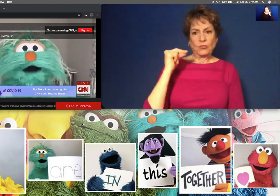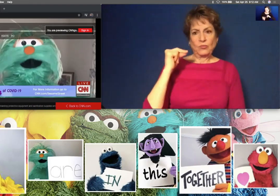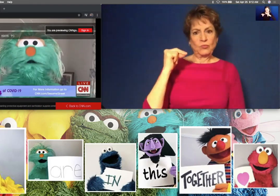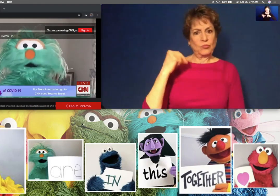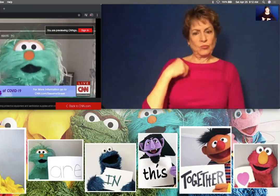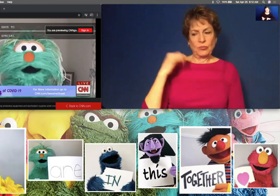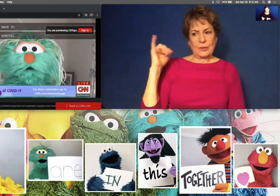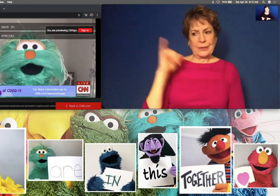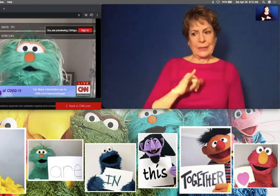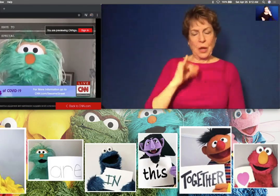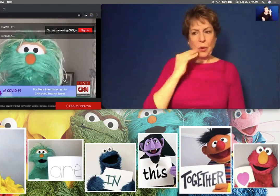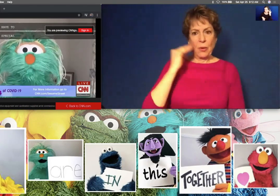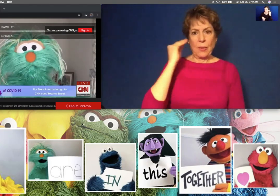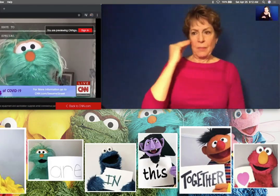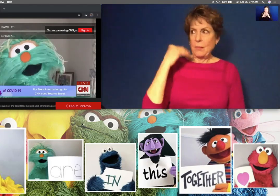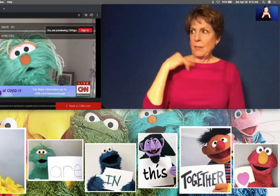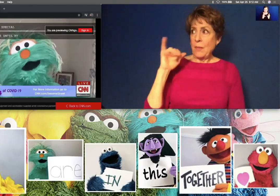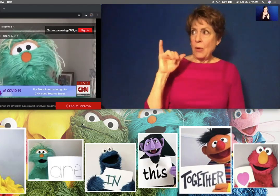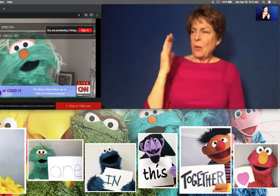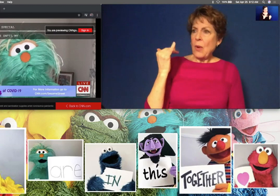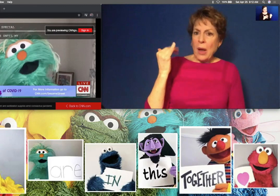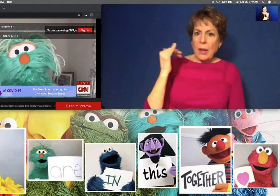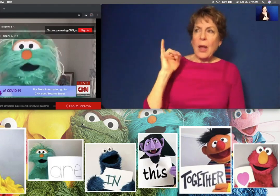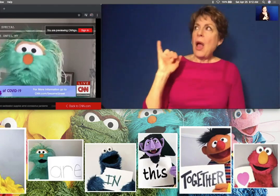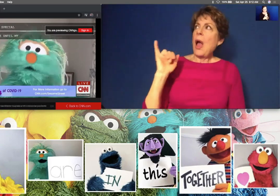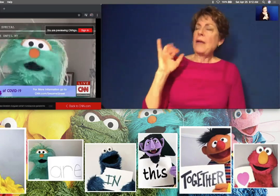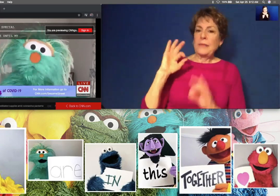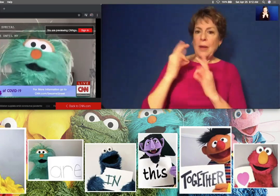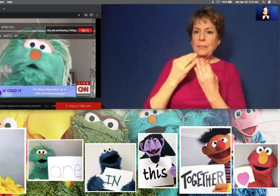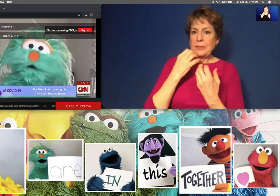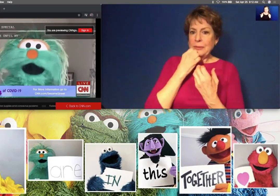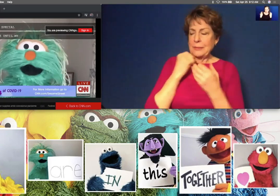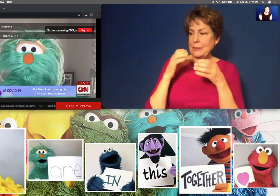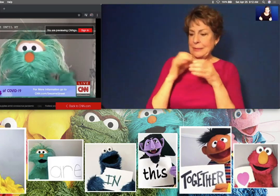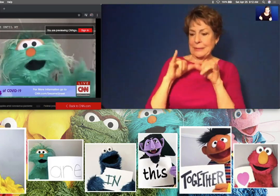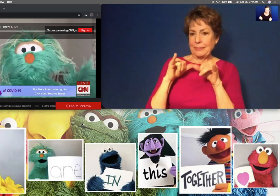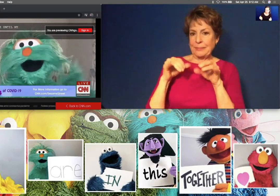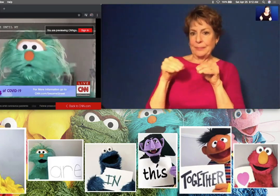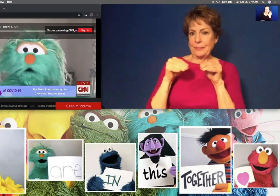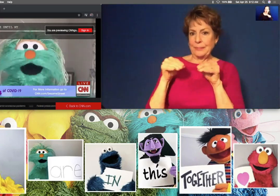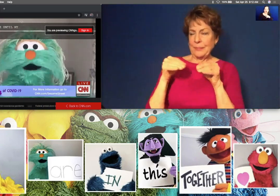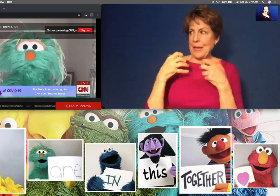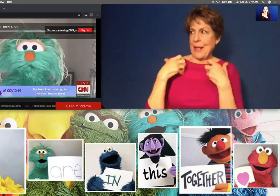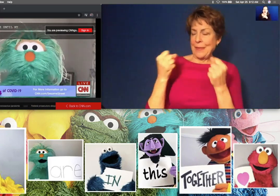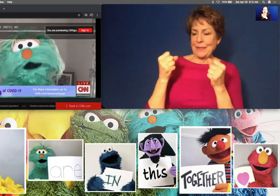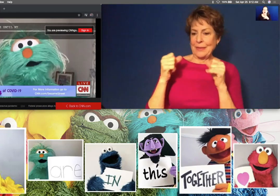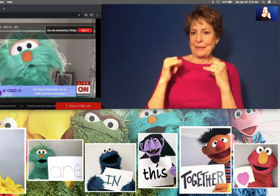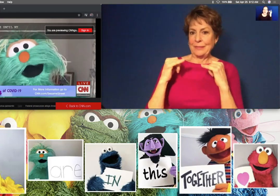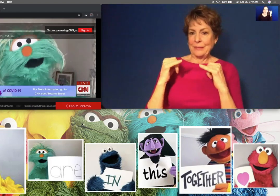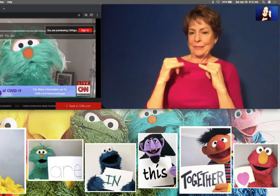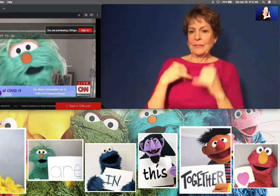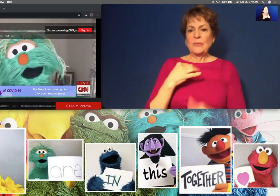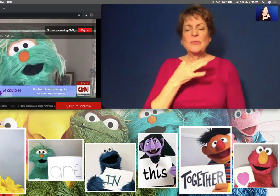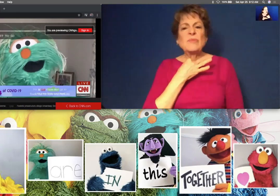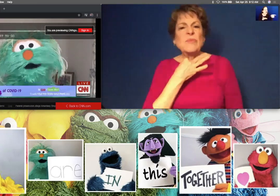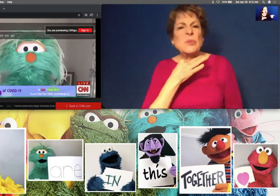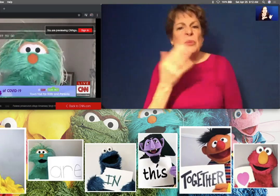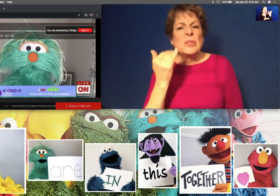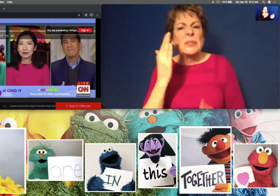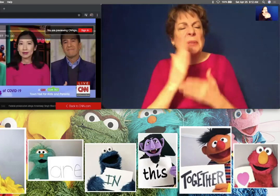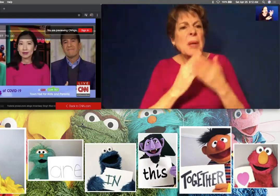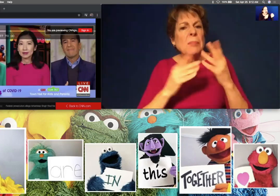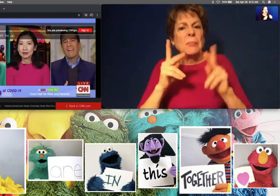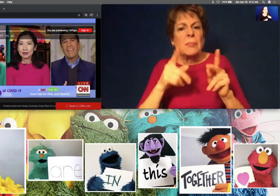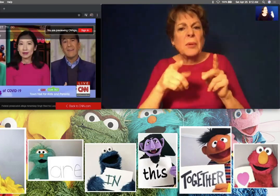inside and take special care to keep everyone in my family healthy. Why do some people get to go